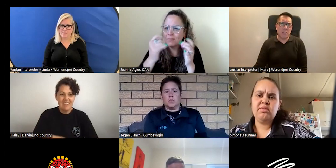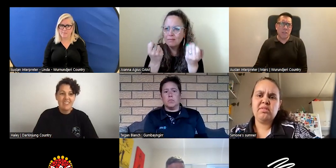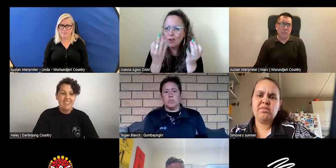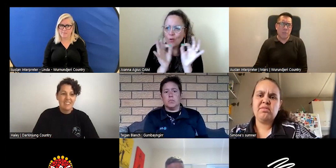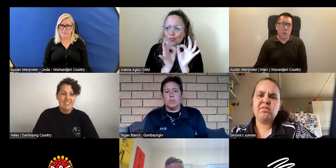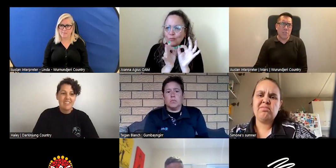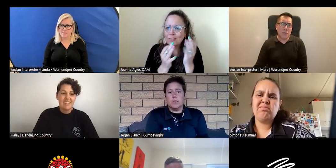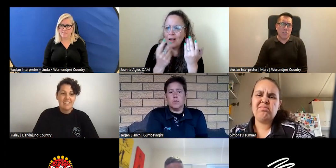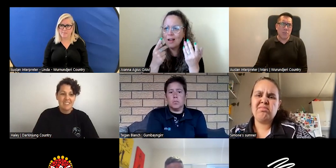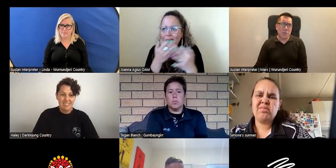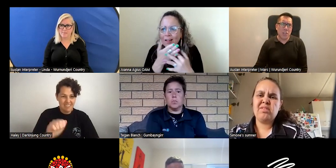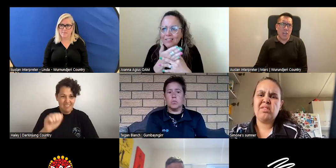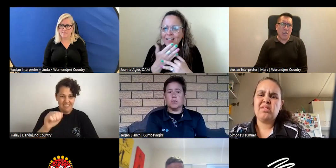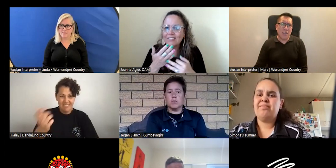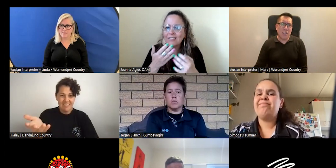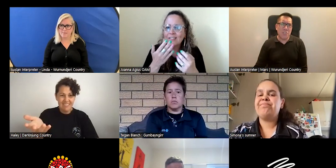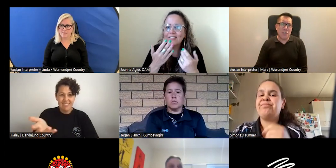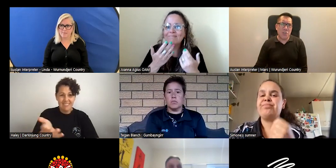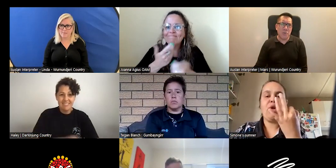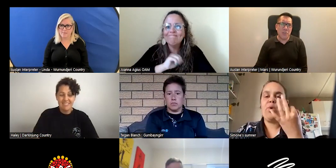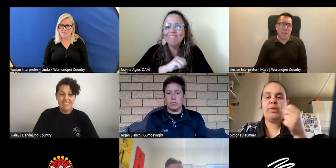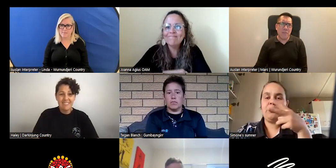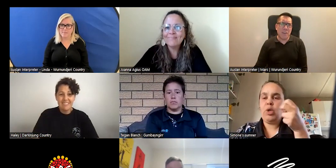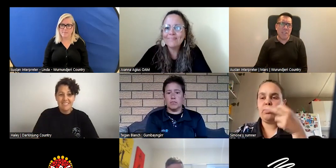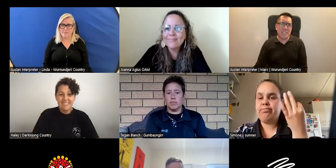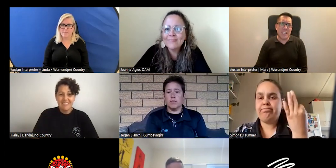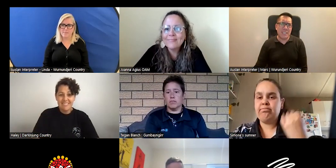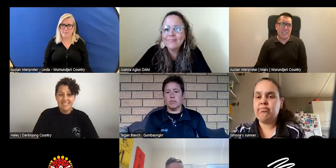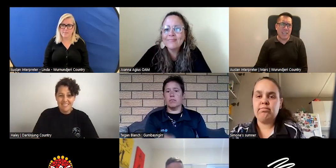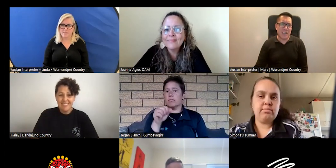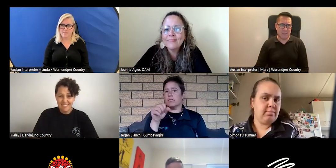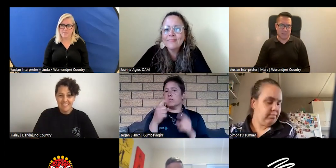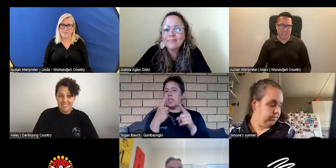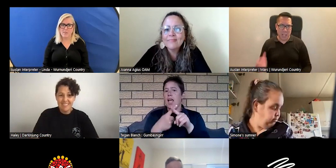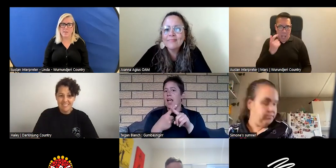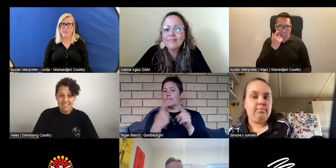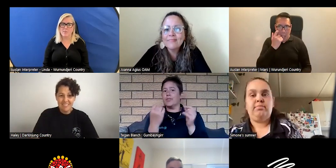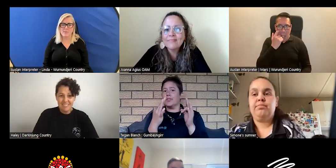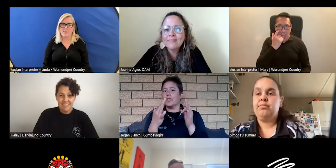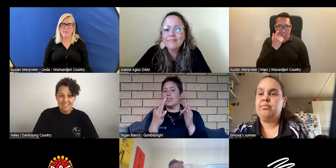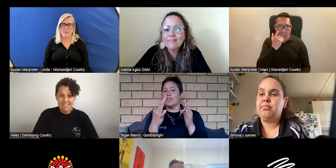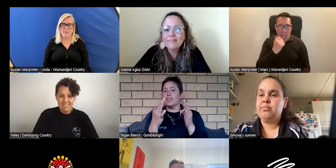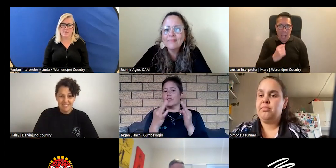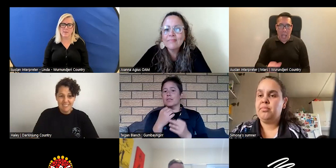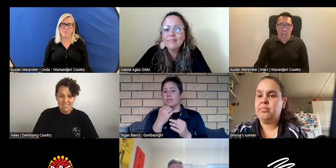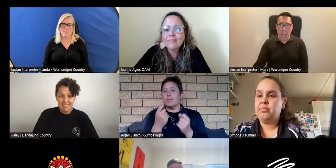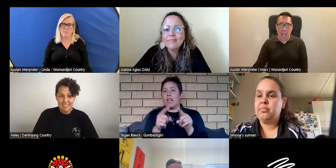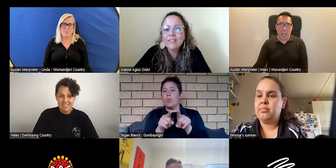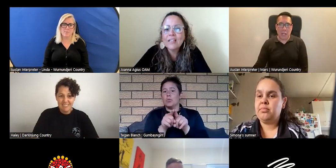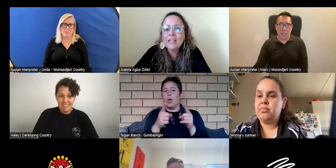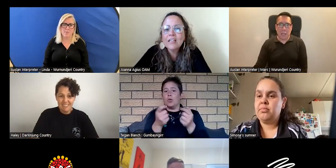in person, but I saw it online. I think there was an interpreter there that provided us access. Yeah. No,